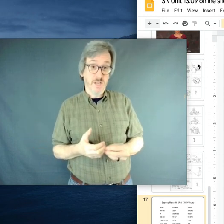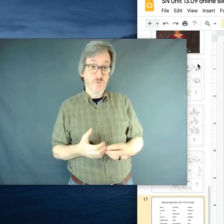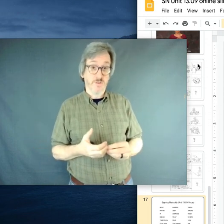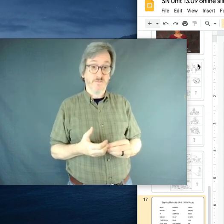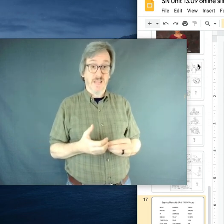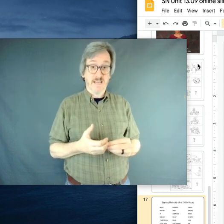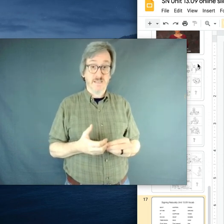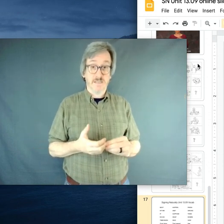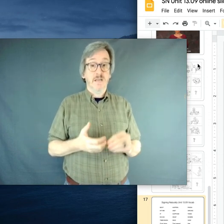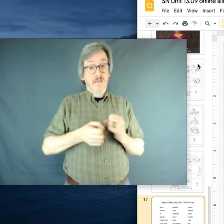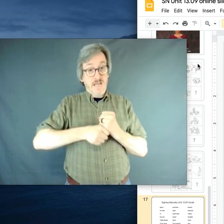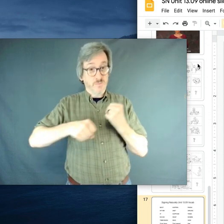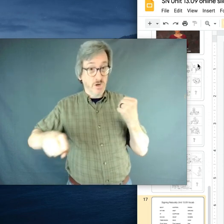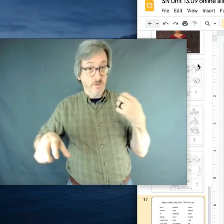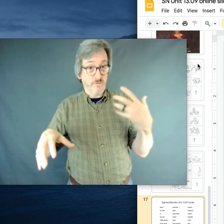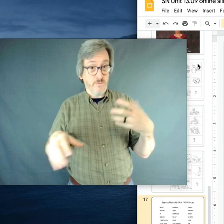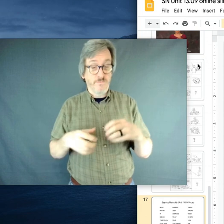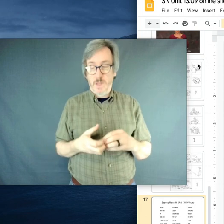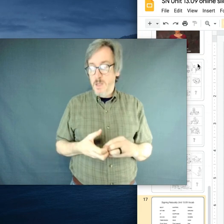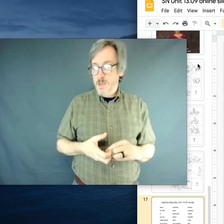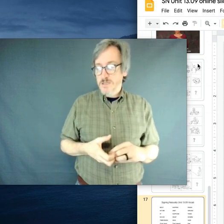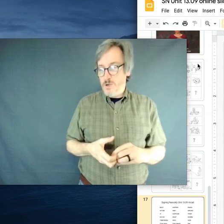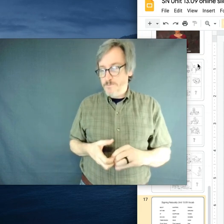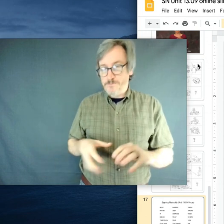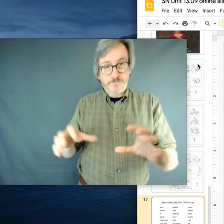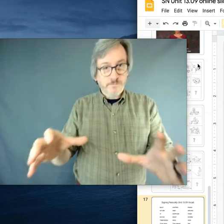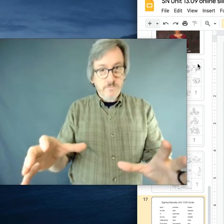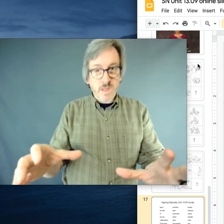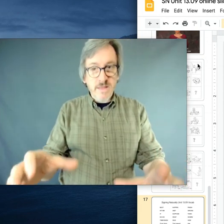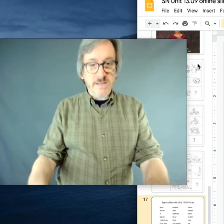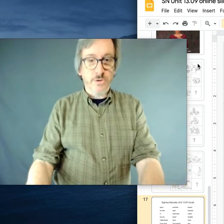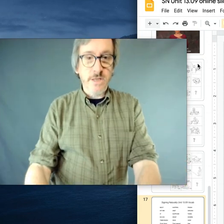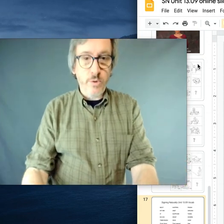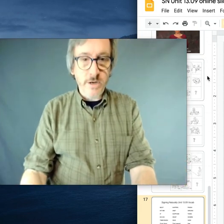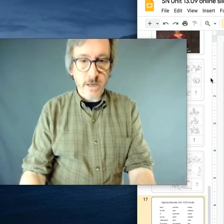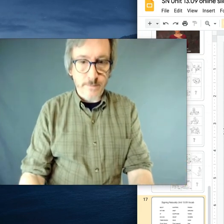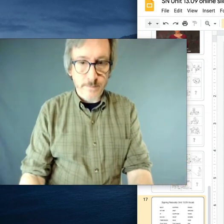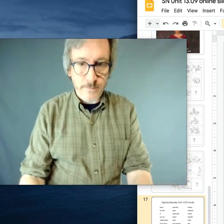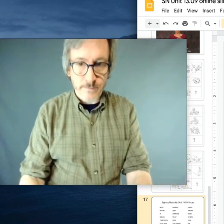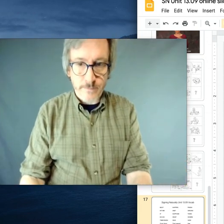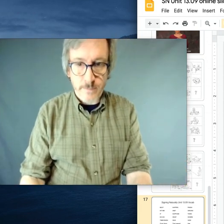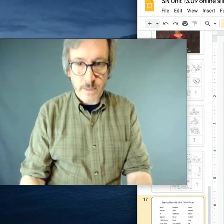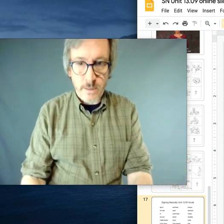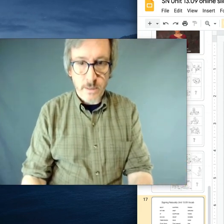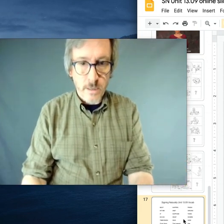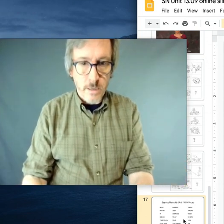a week's worth of classes as we're going through. So that's 13.9.